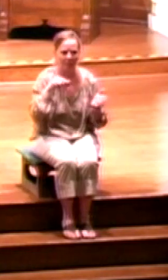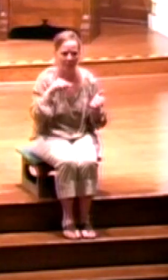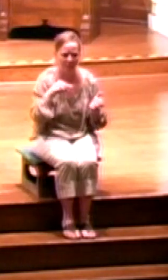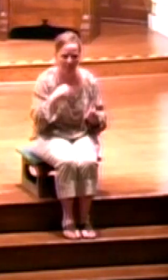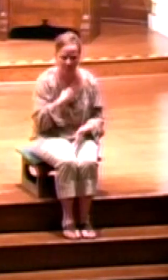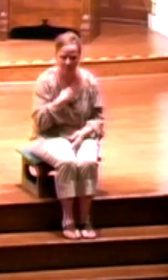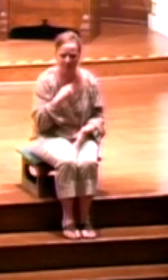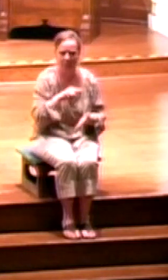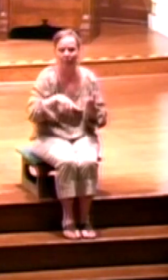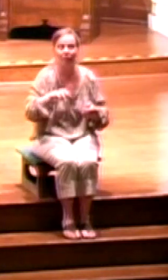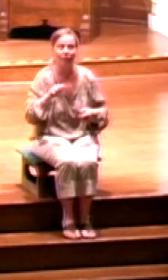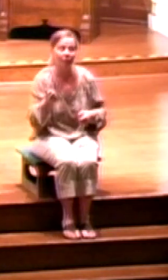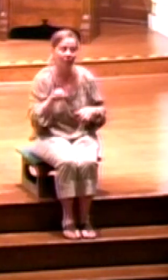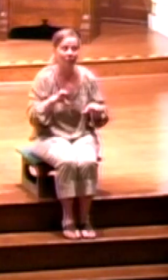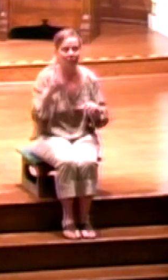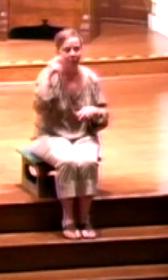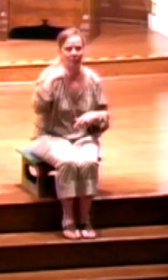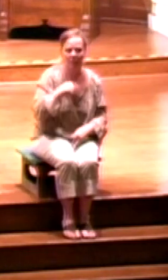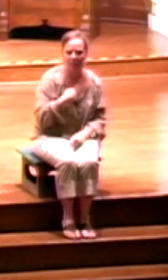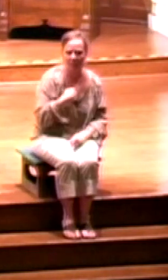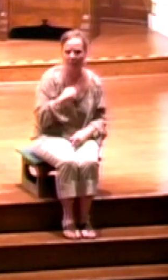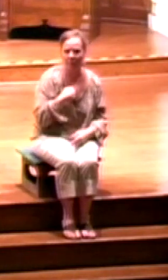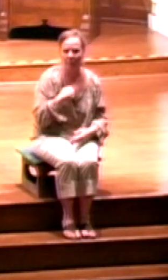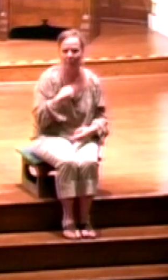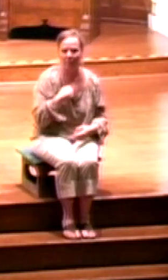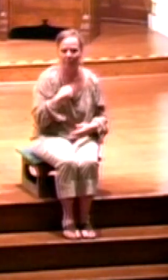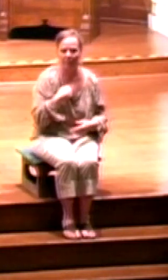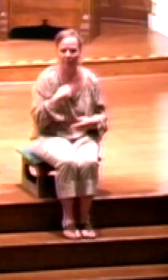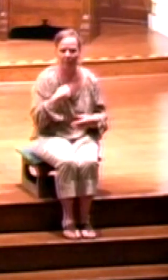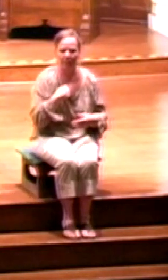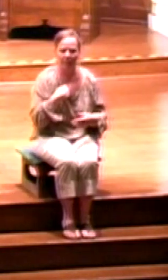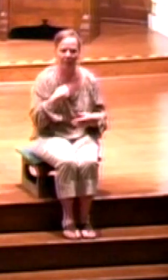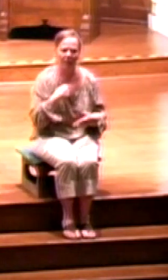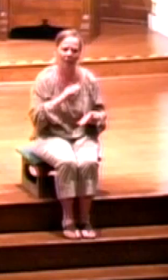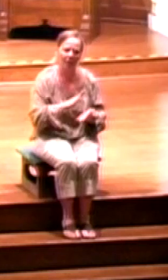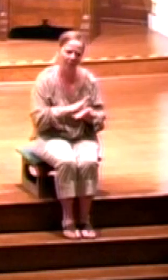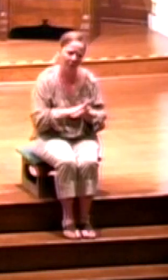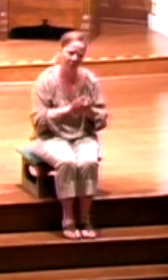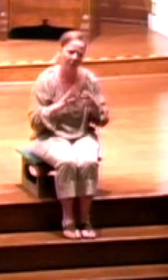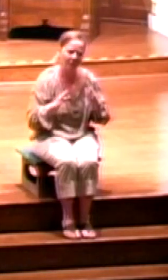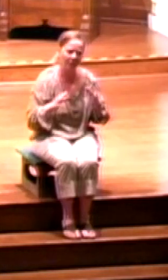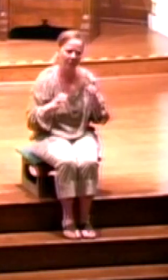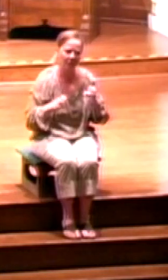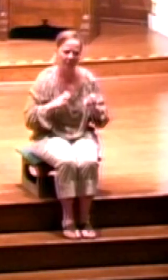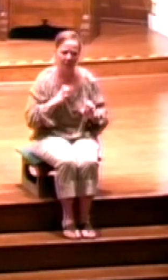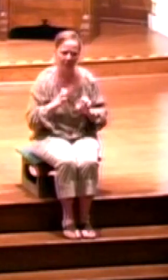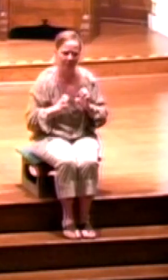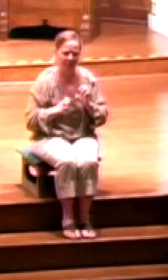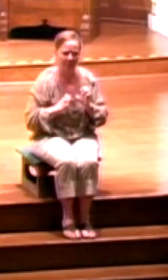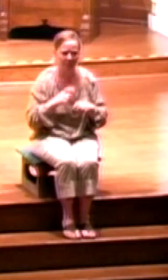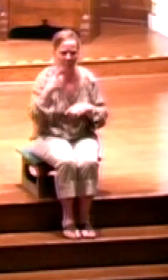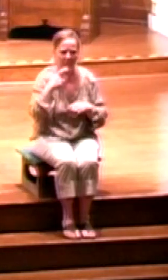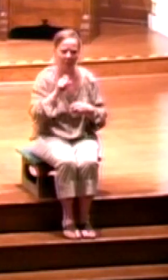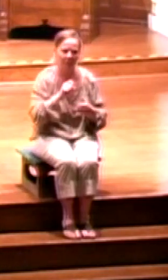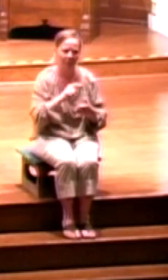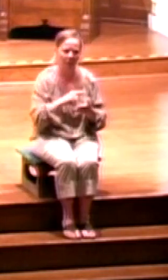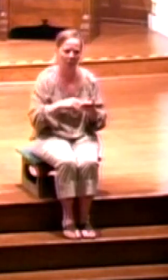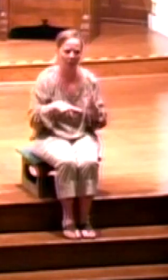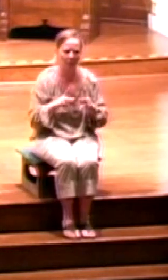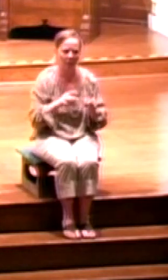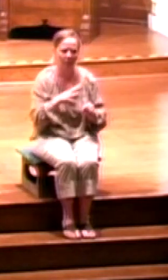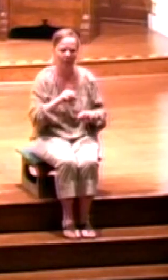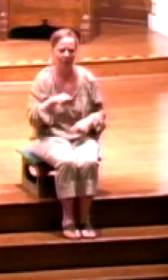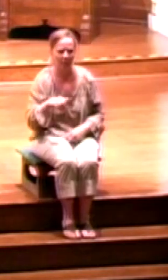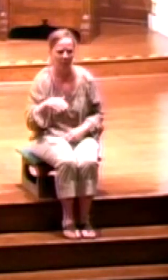others can do for me, and that's how I kind of restrict them. And that's a nice little emotion simply because of what people and things add